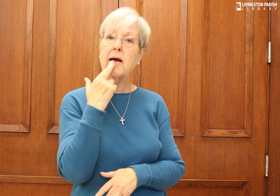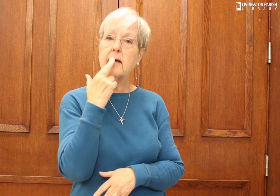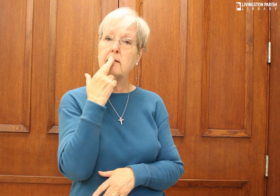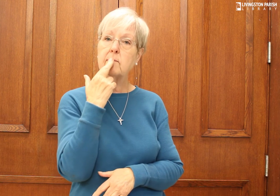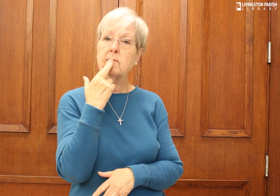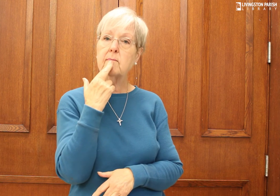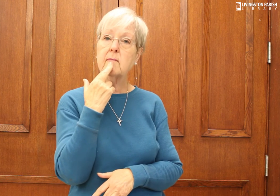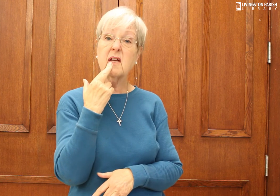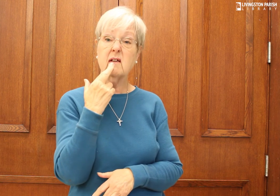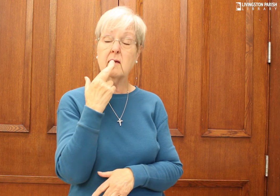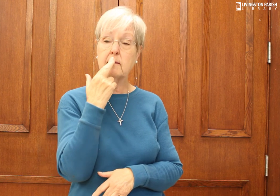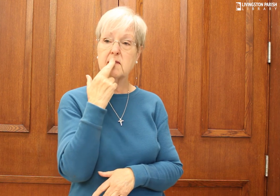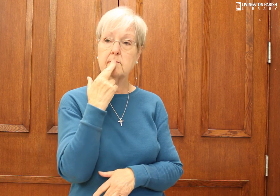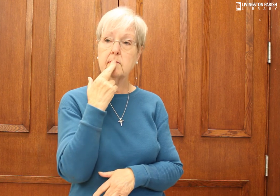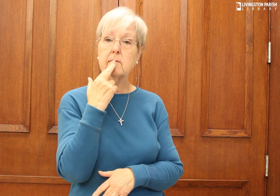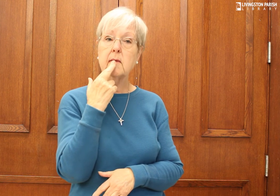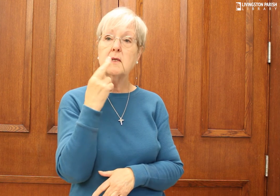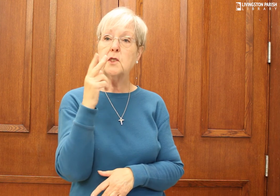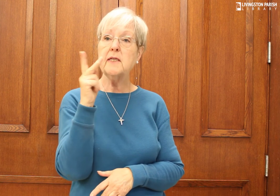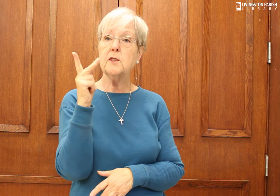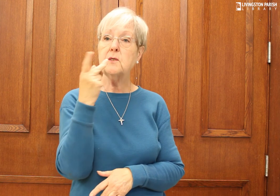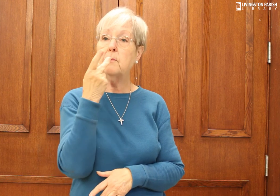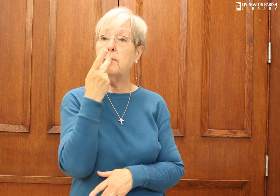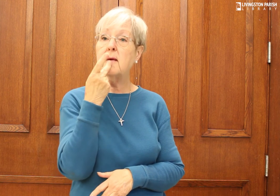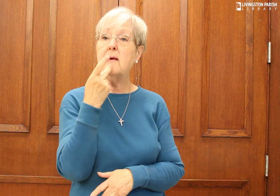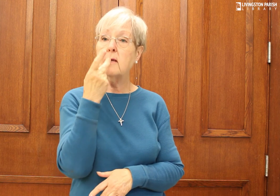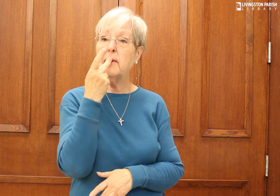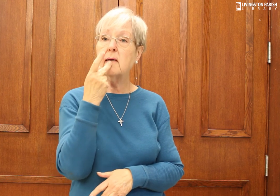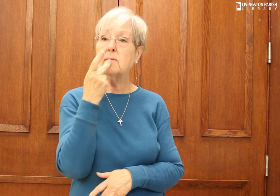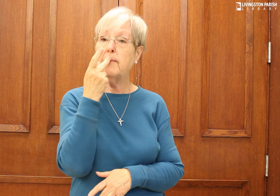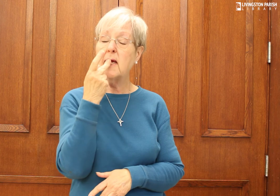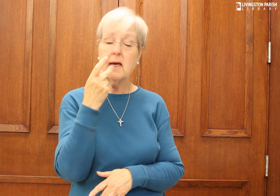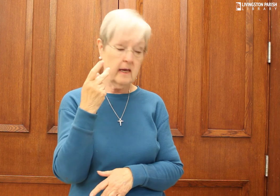Red, like your lips. Change it to a P, it becomes pink.